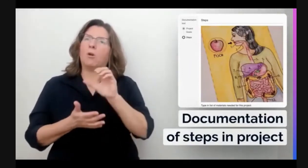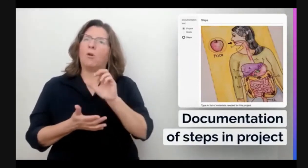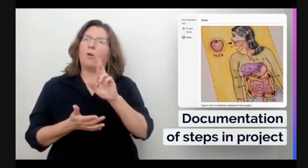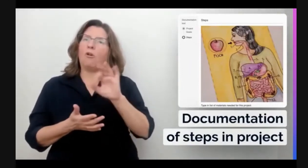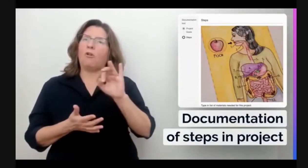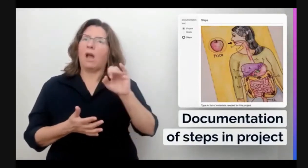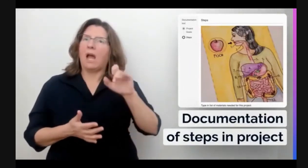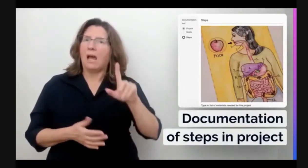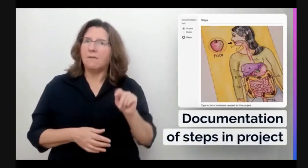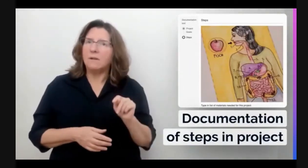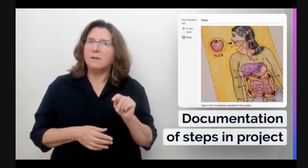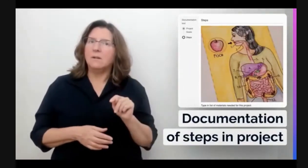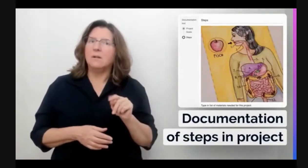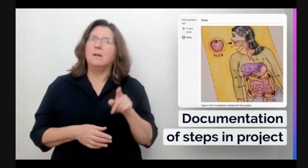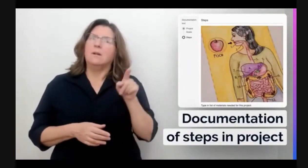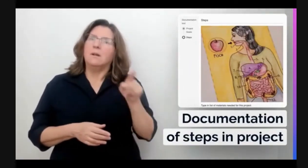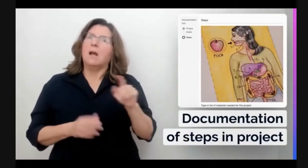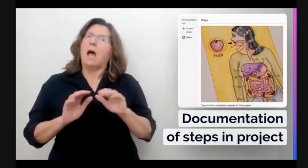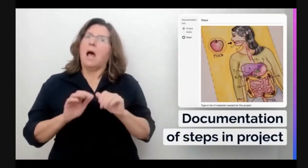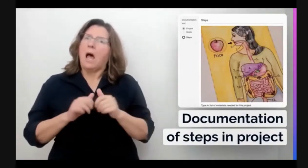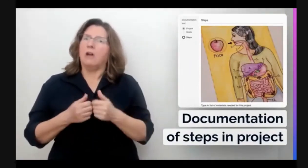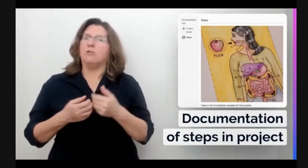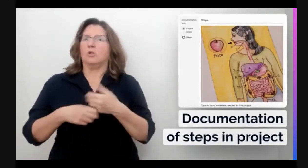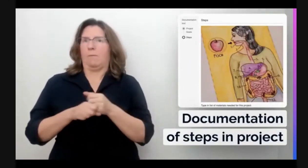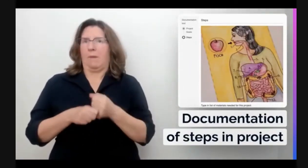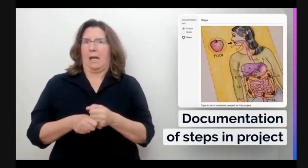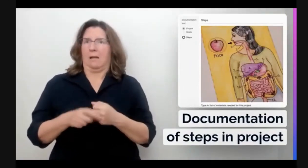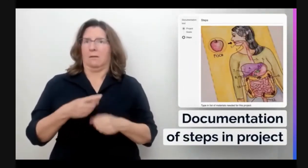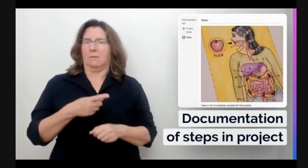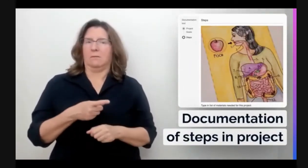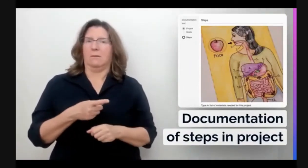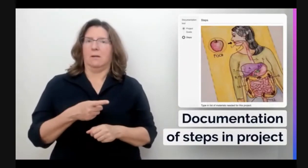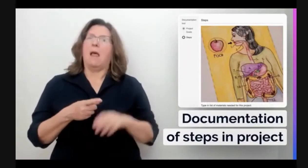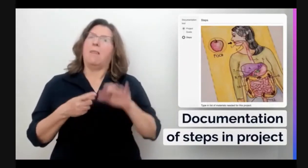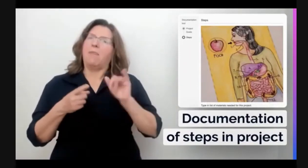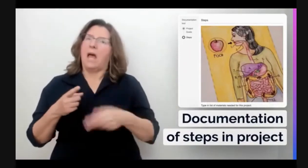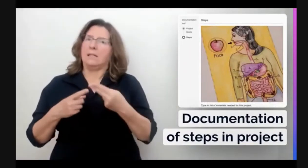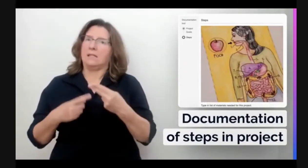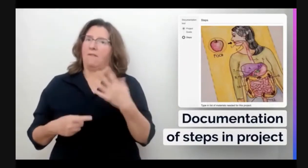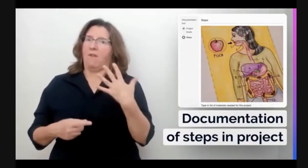It's a card made from paper. This project is a craft.